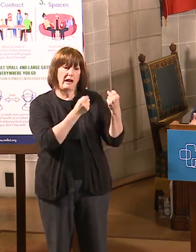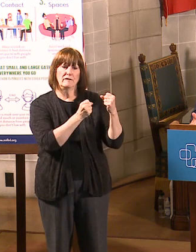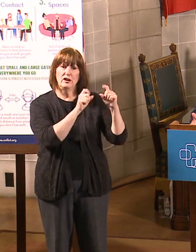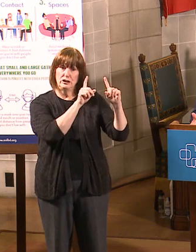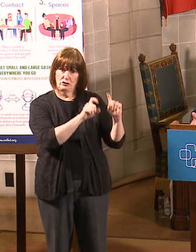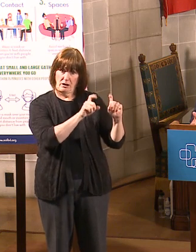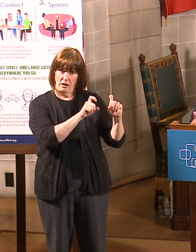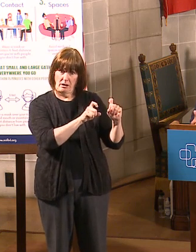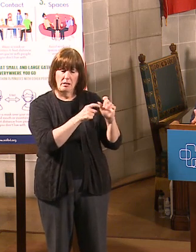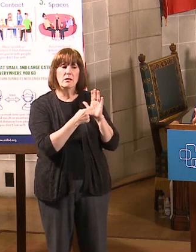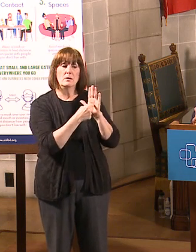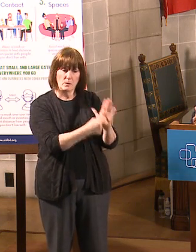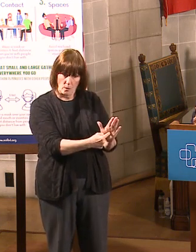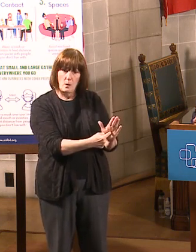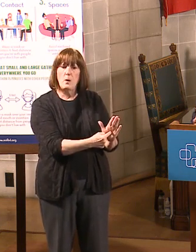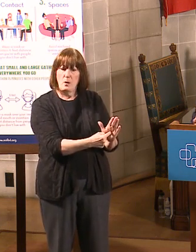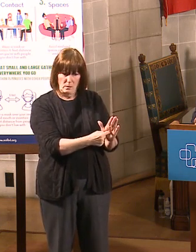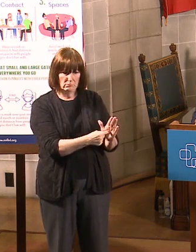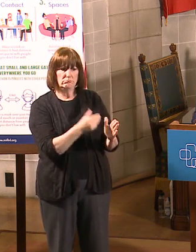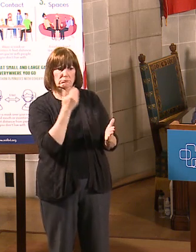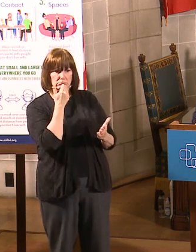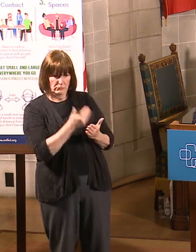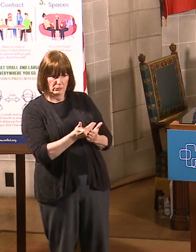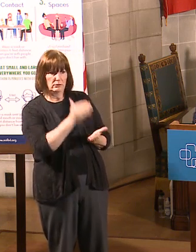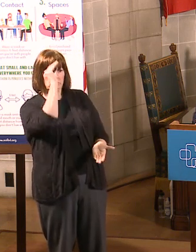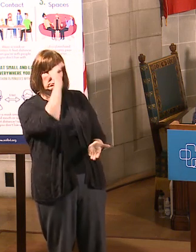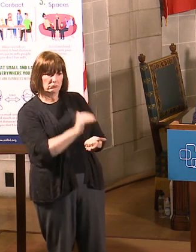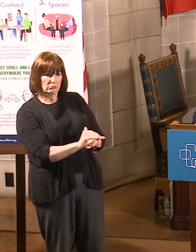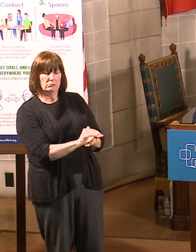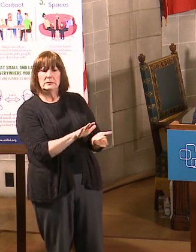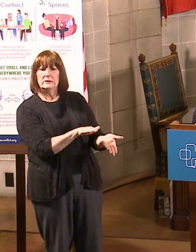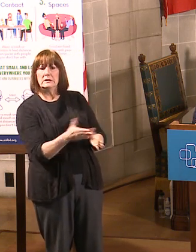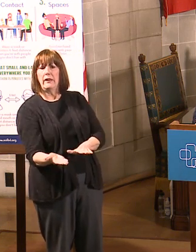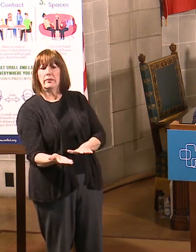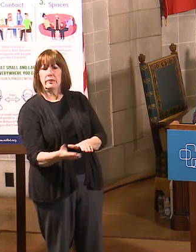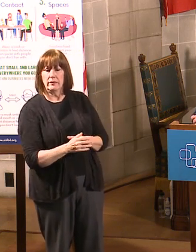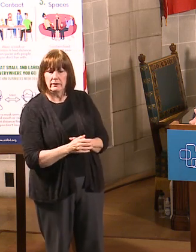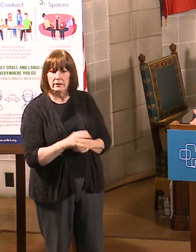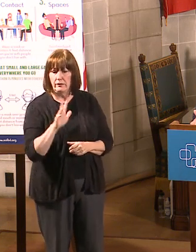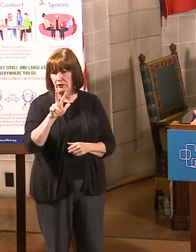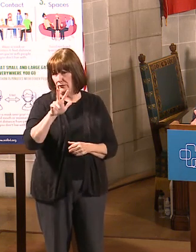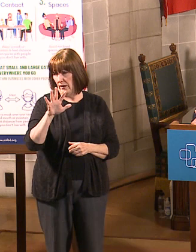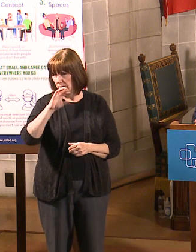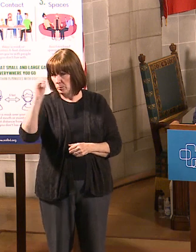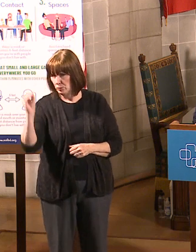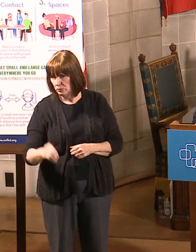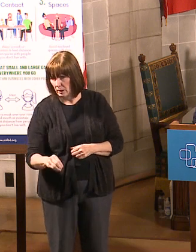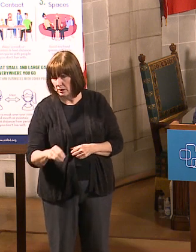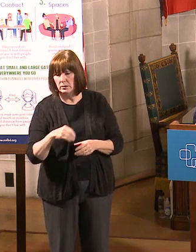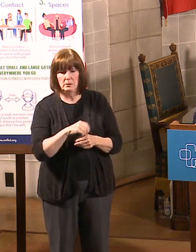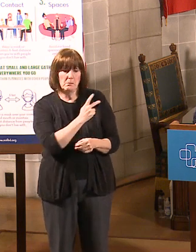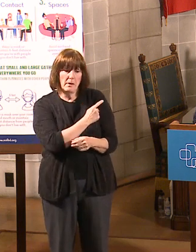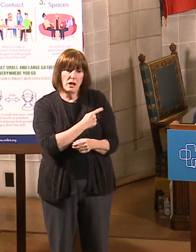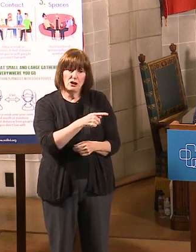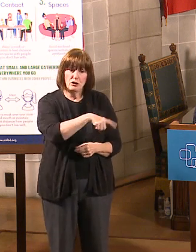It demonstrated a very significant decrease in mortality by 35% in patients that were on